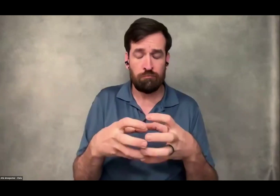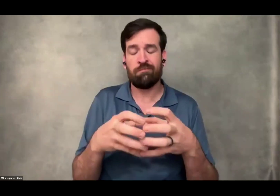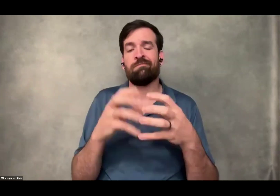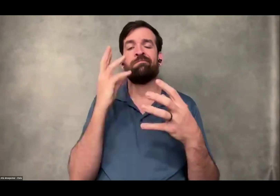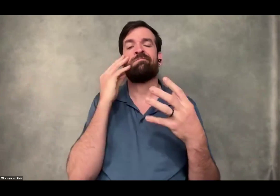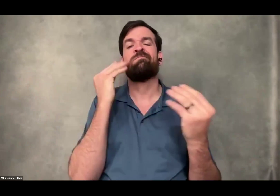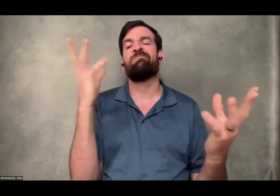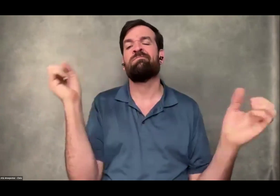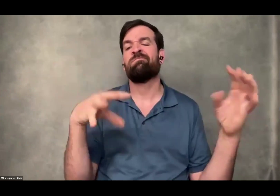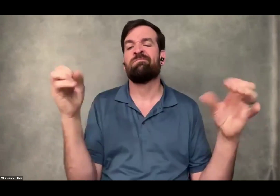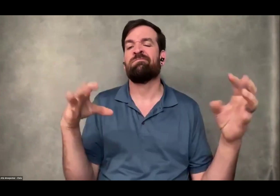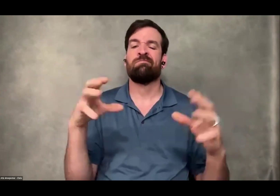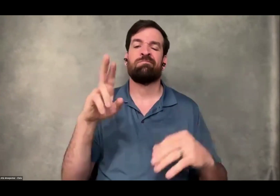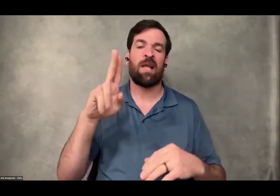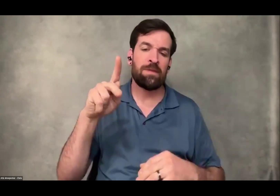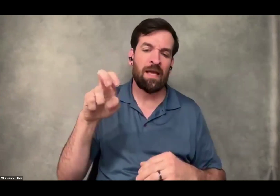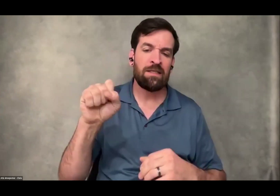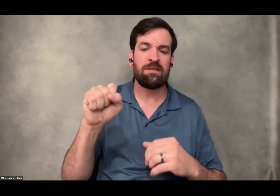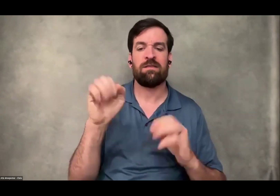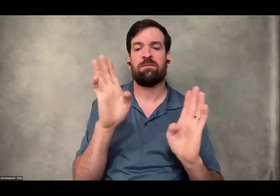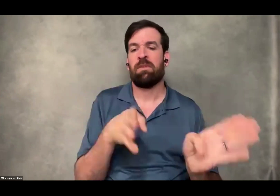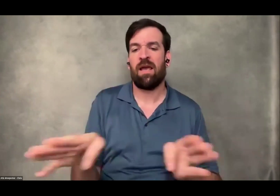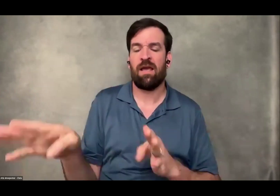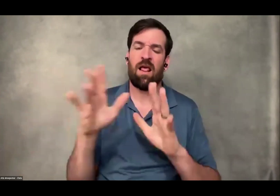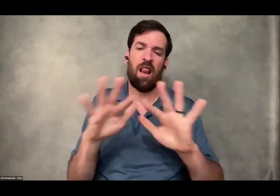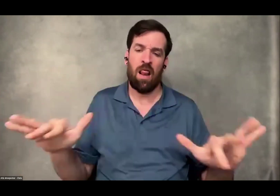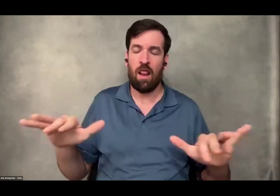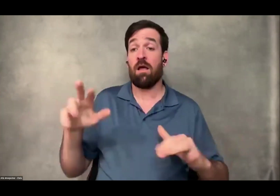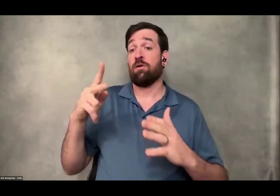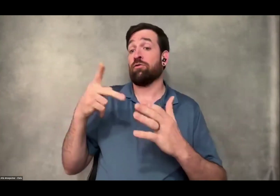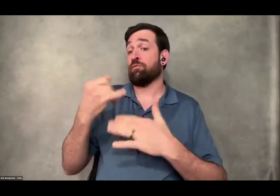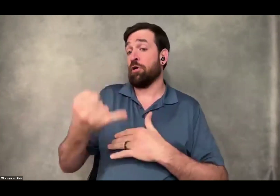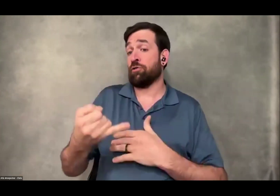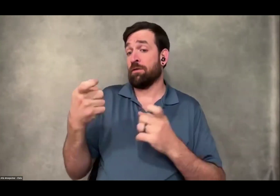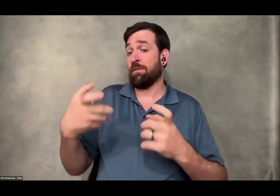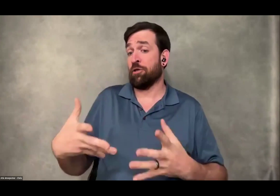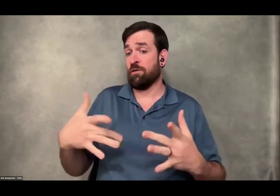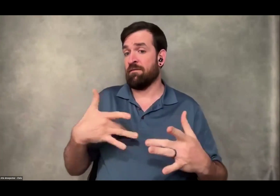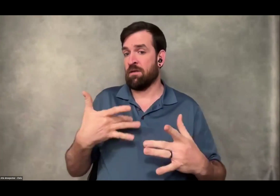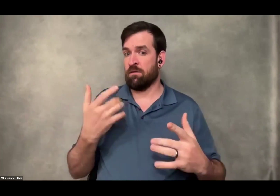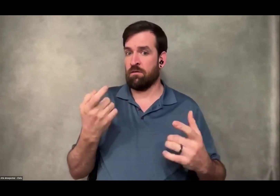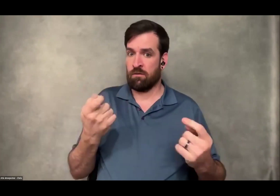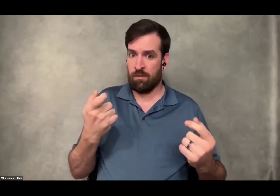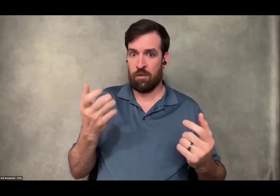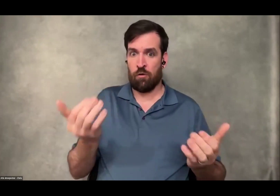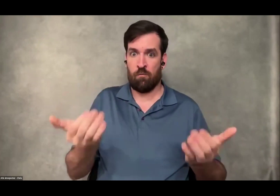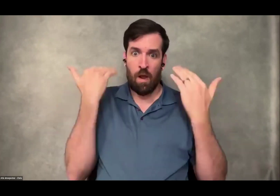updates and they plan and so on and so forth. And the project manager is feeling a little overwhelmed